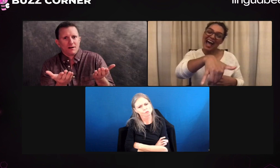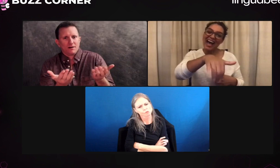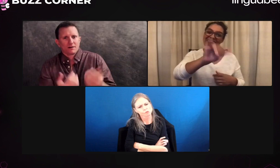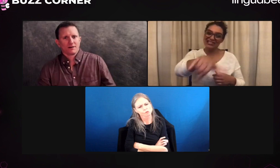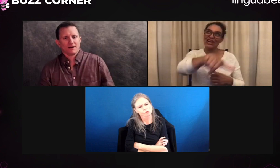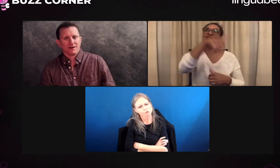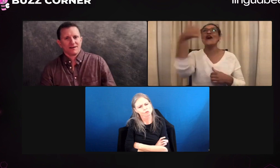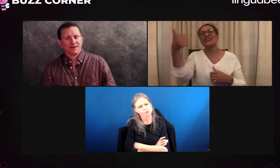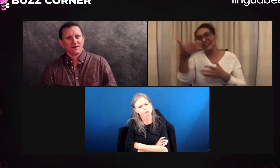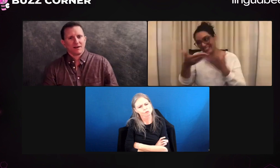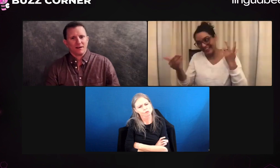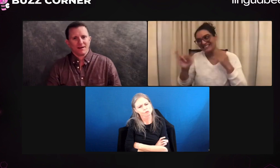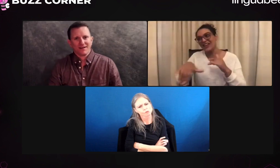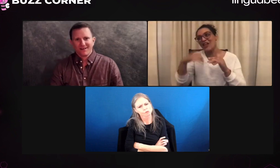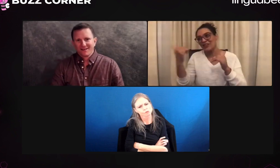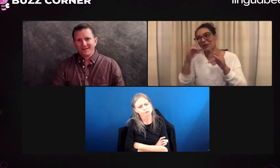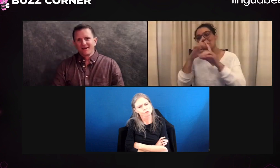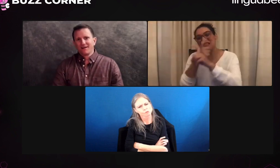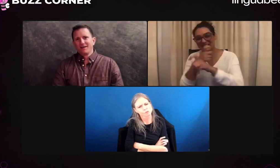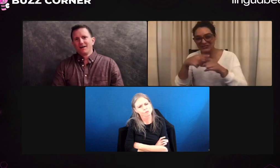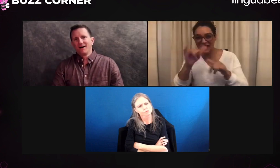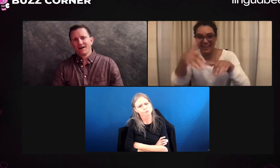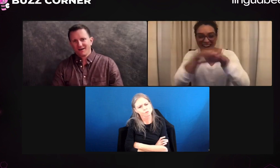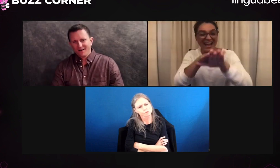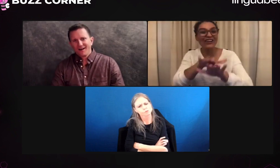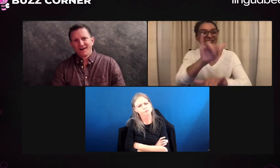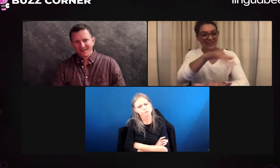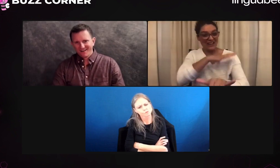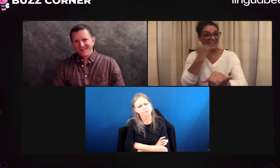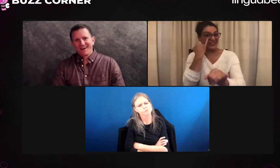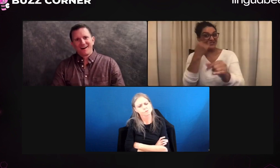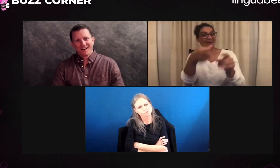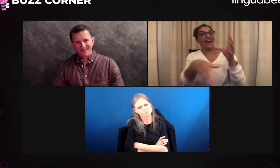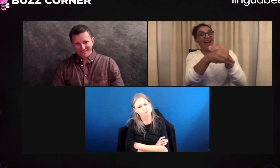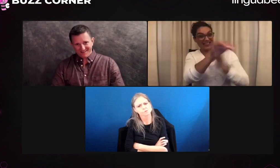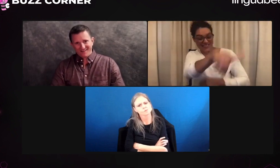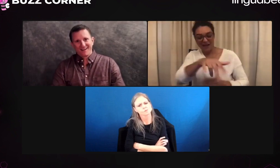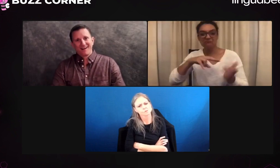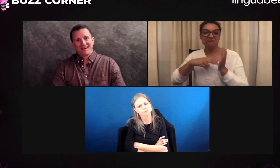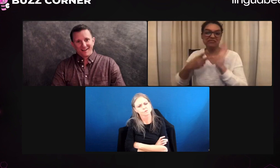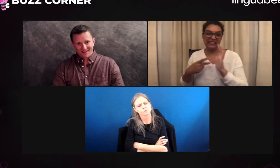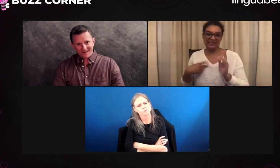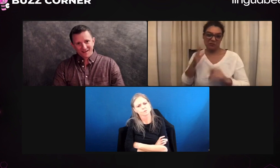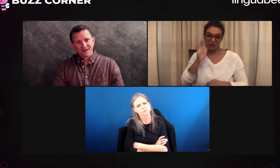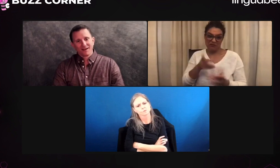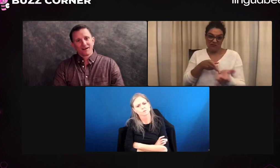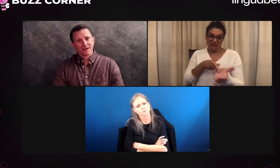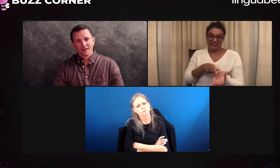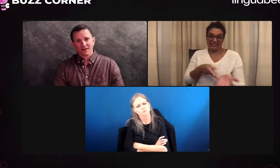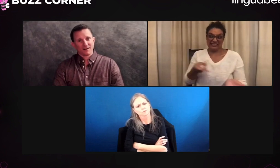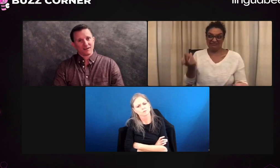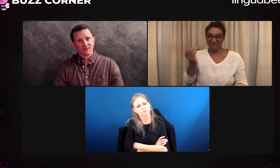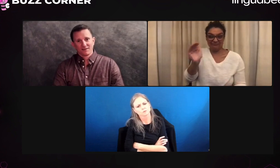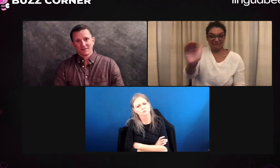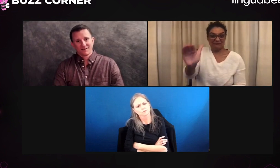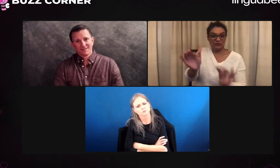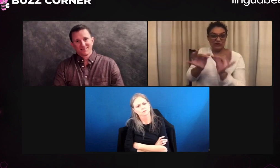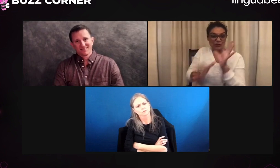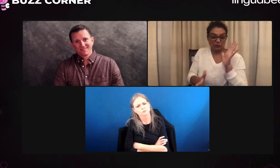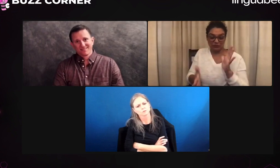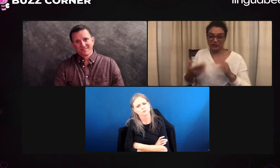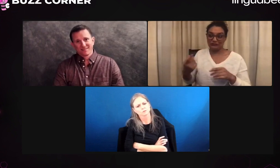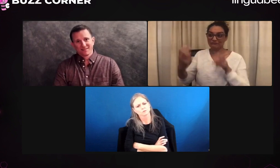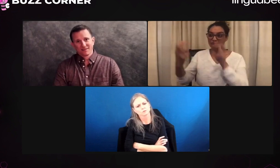when you end up in the office after that? What do you do with that? Yeah, that's another thing. That's another complicated layer to add to